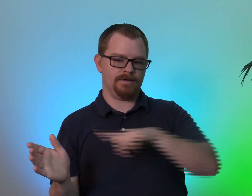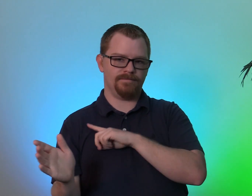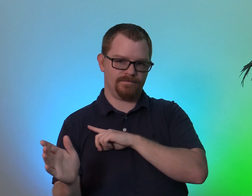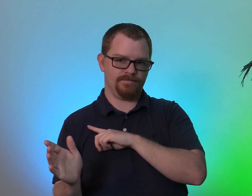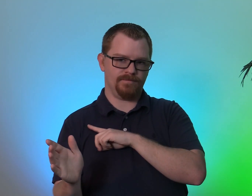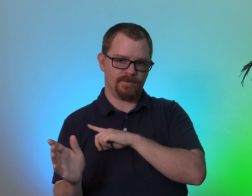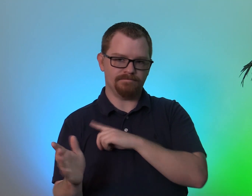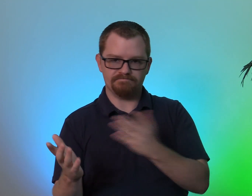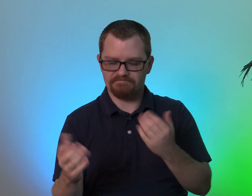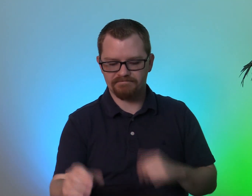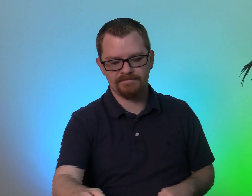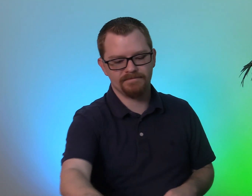encouragement for us.